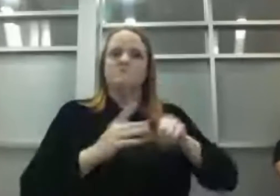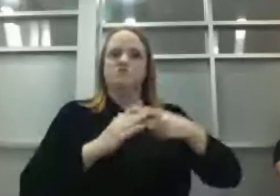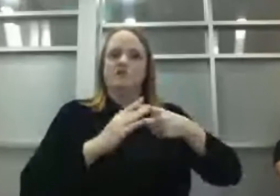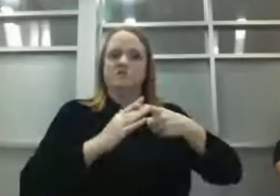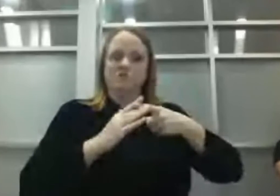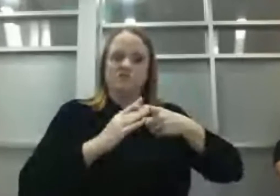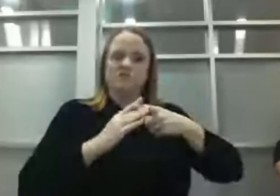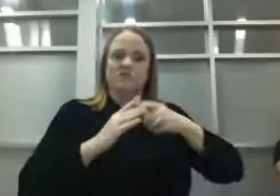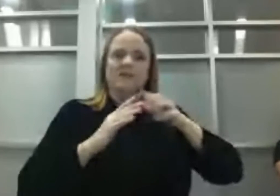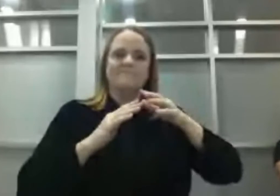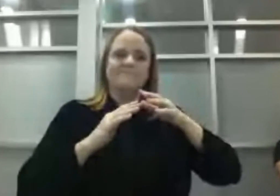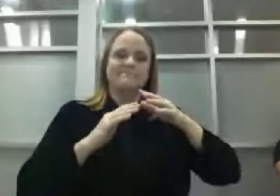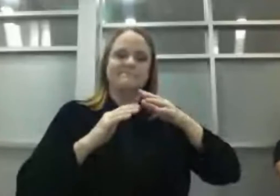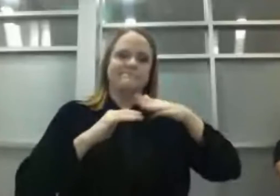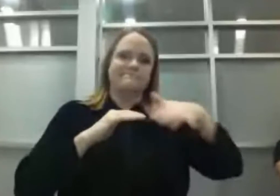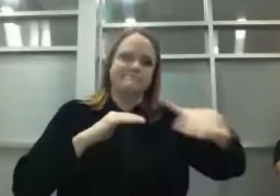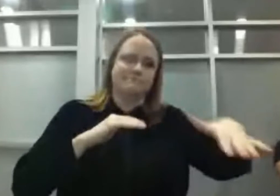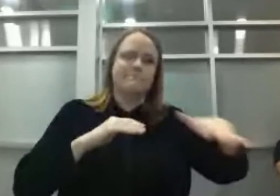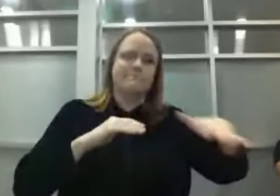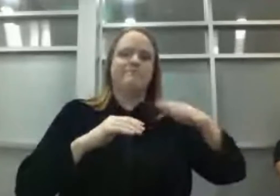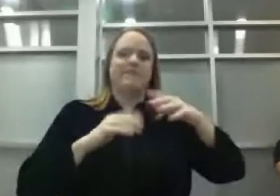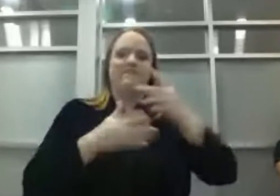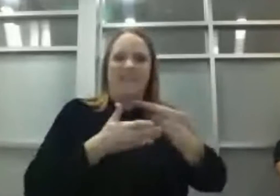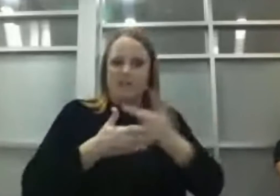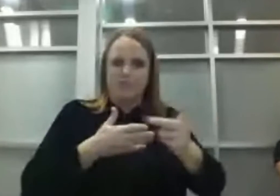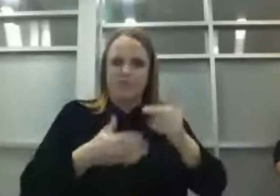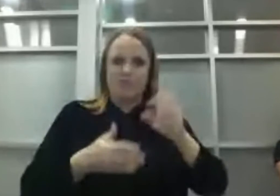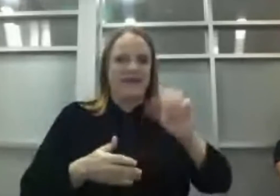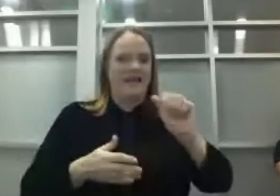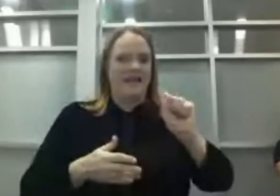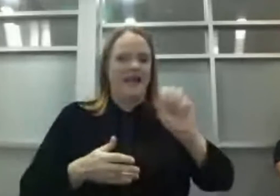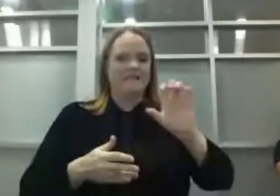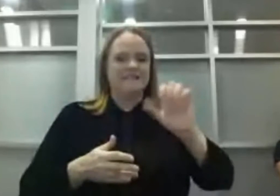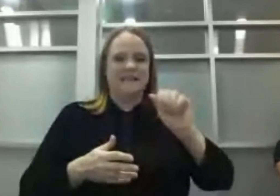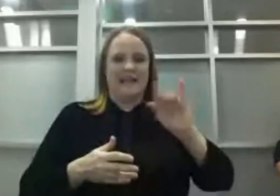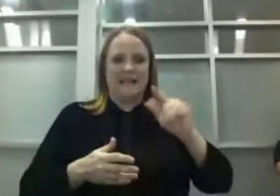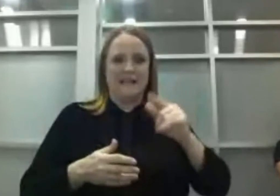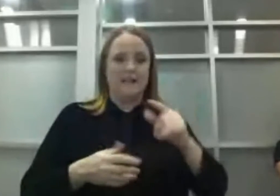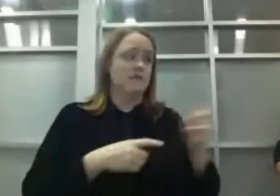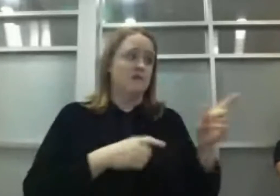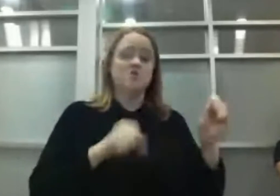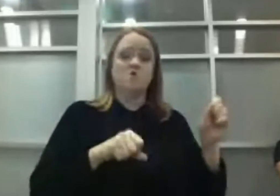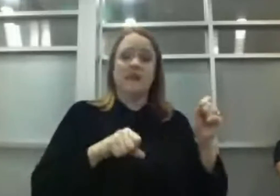Oh. So I guess you can delete the queues with RabbitMQ, but